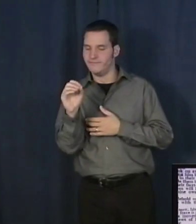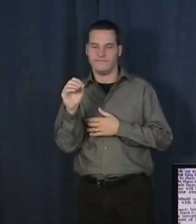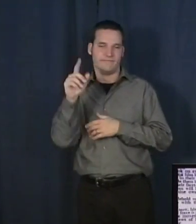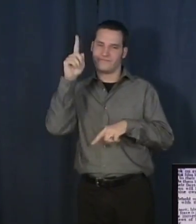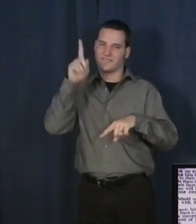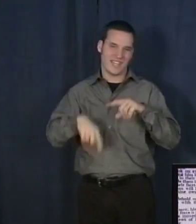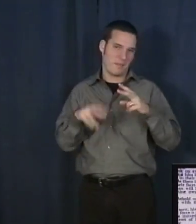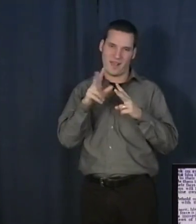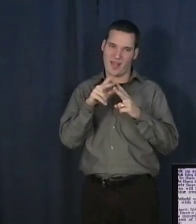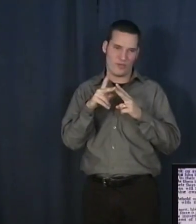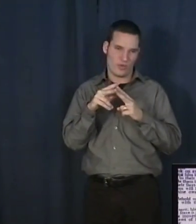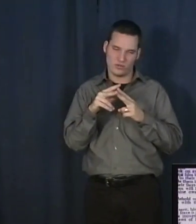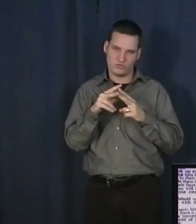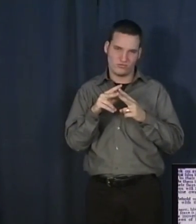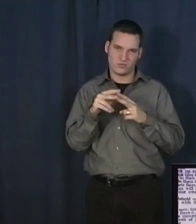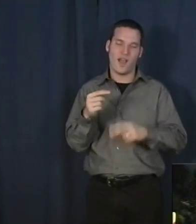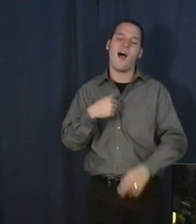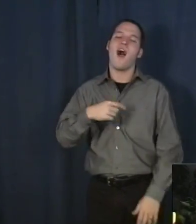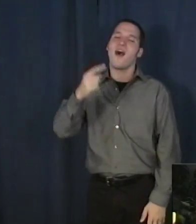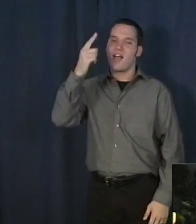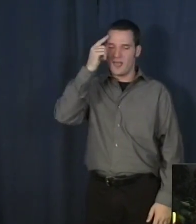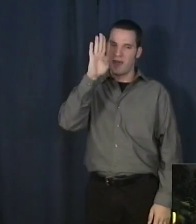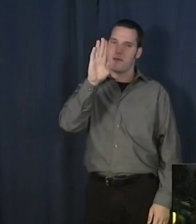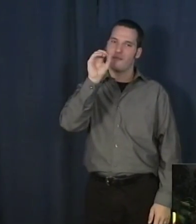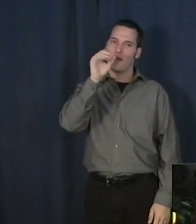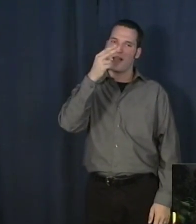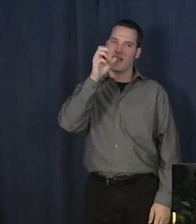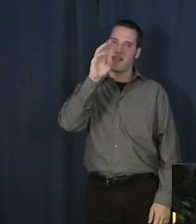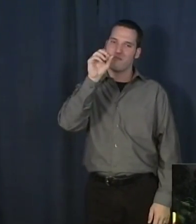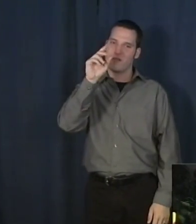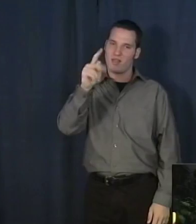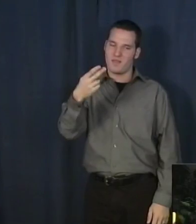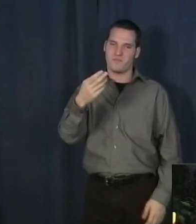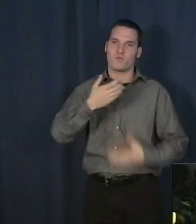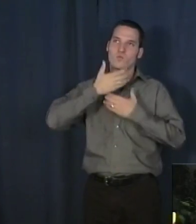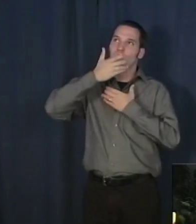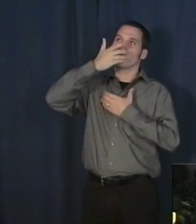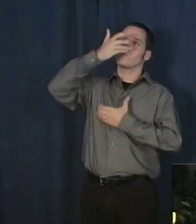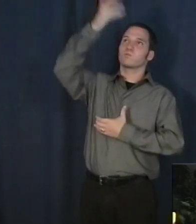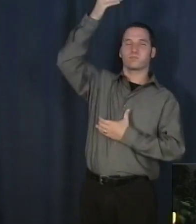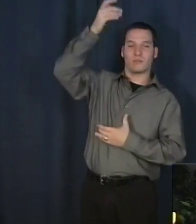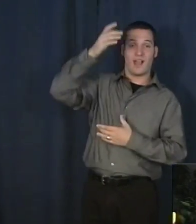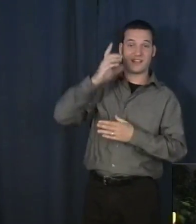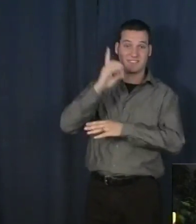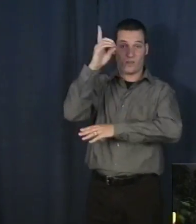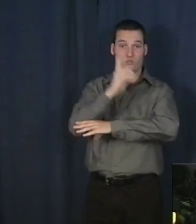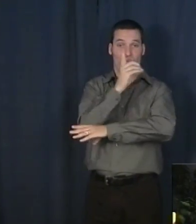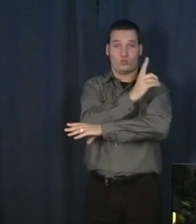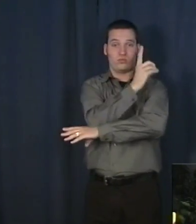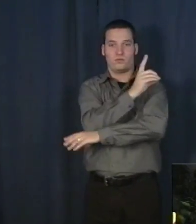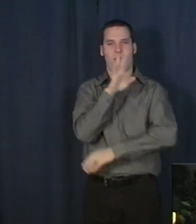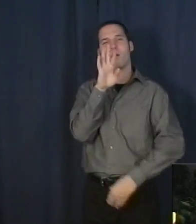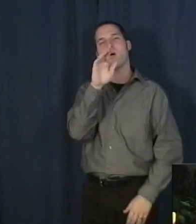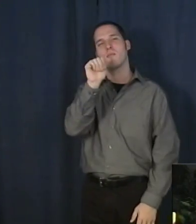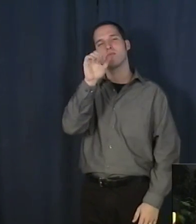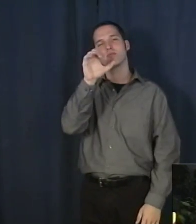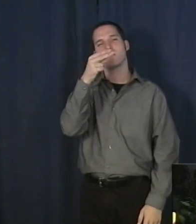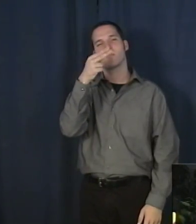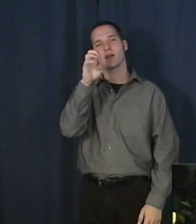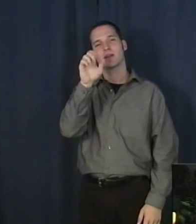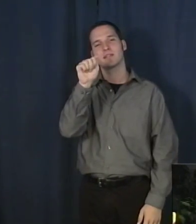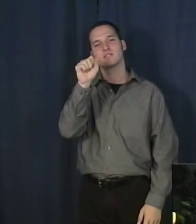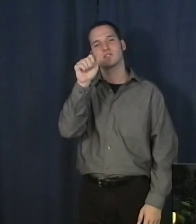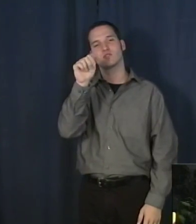it cannot be either of those. I think behemoth is the long-necked dinosaur, probably the Brachiosaurus. Actually,